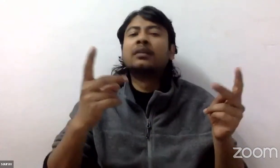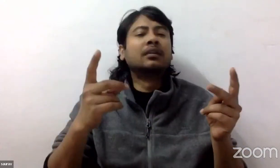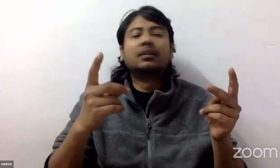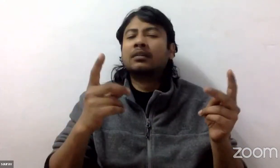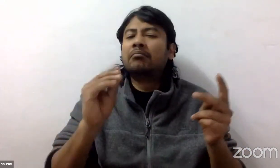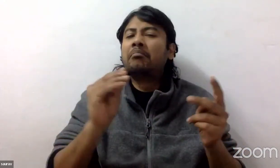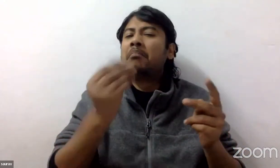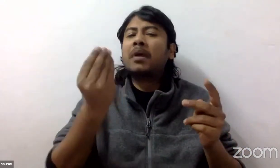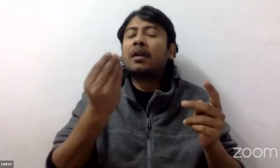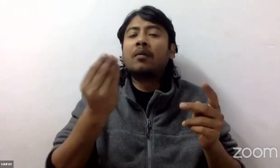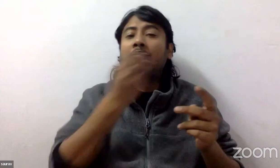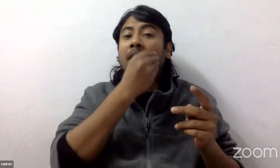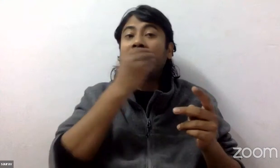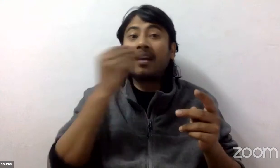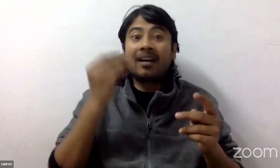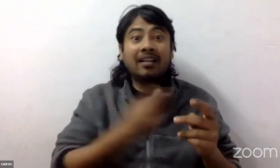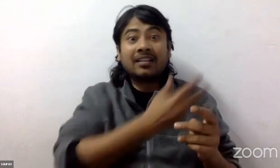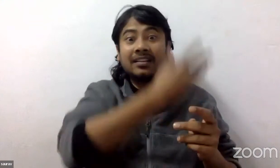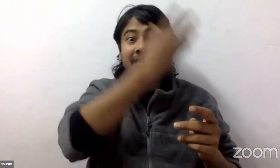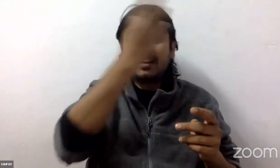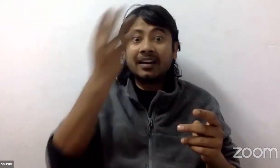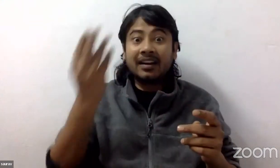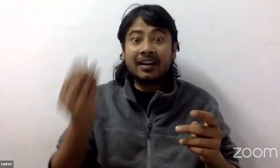dedicated only for pleasing the Lord.